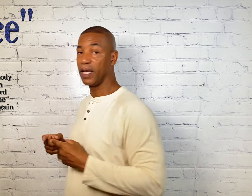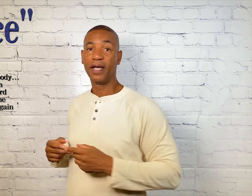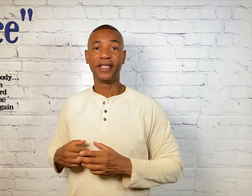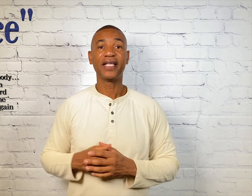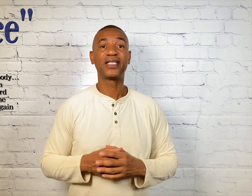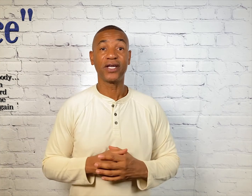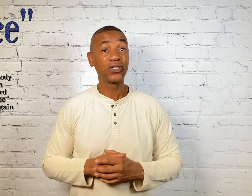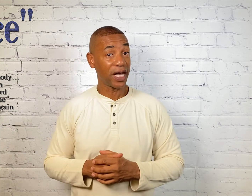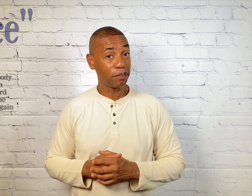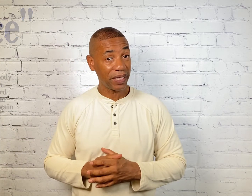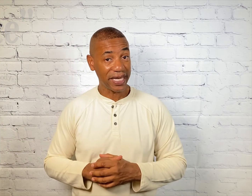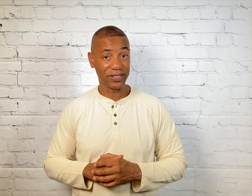That is how you sign place.